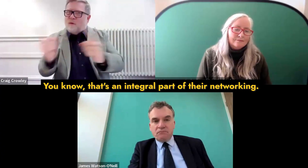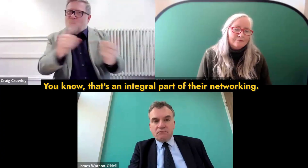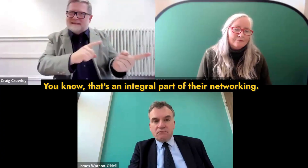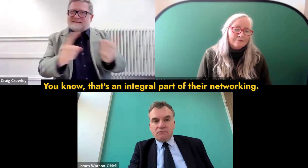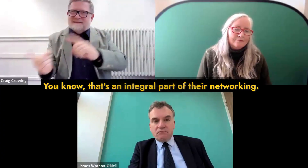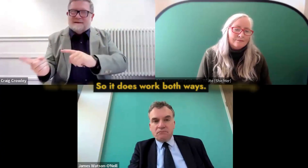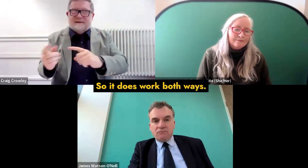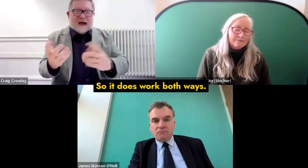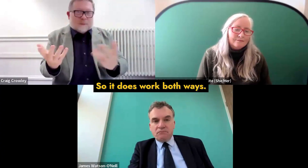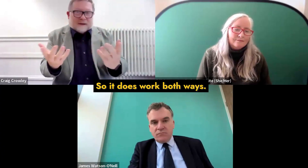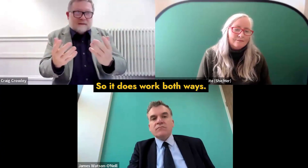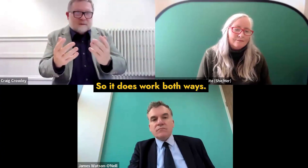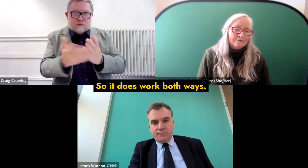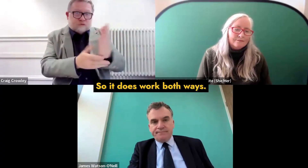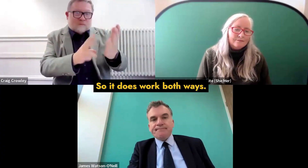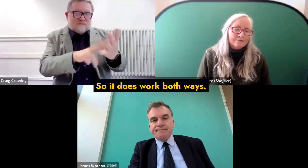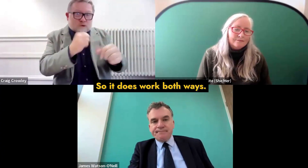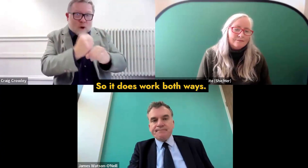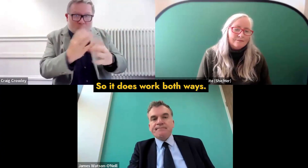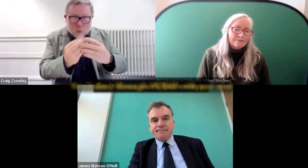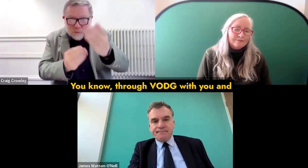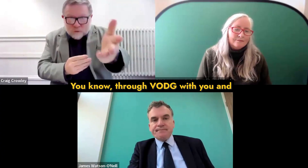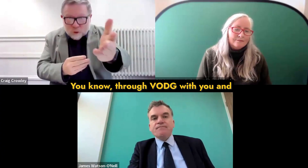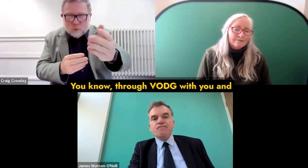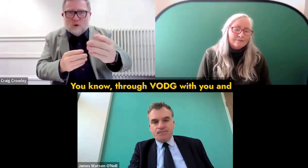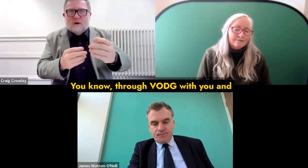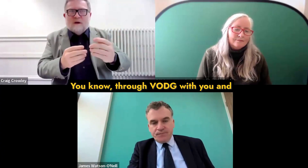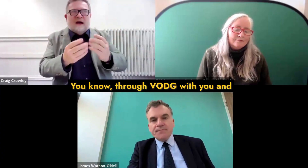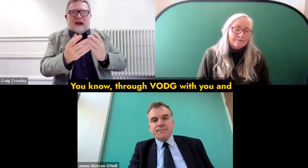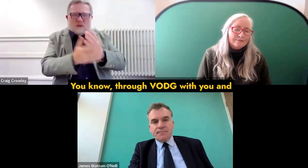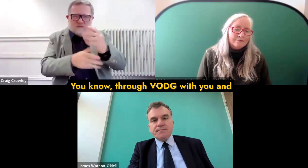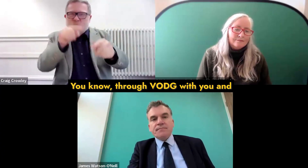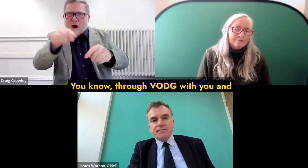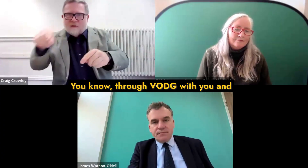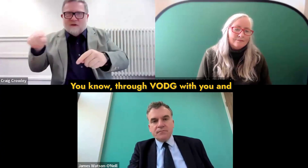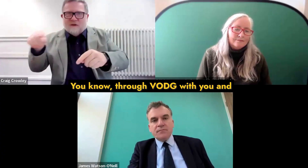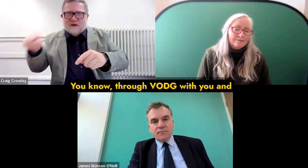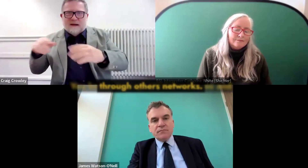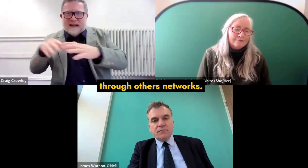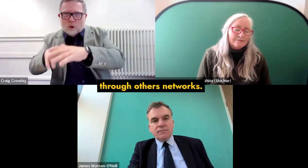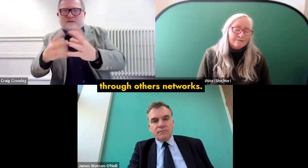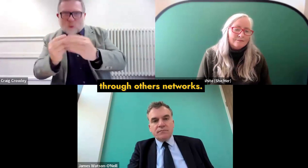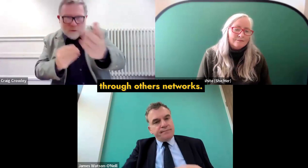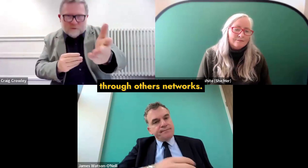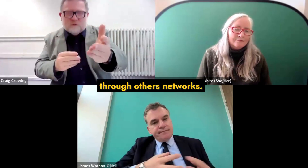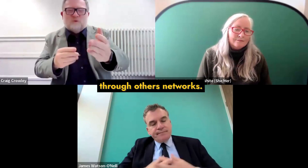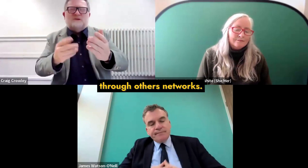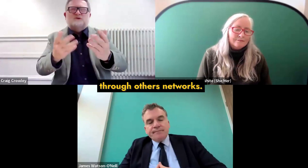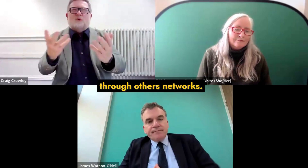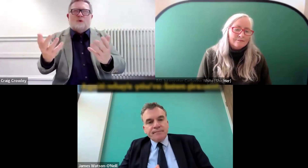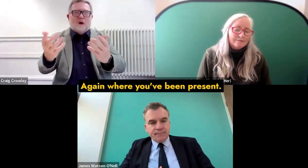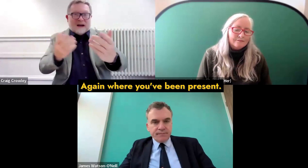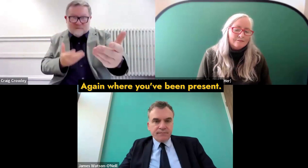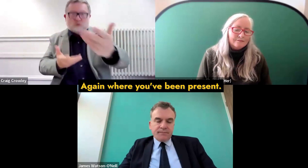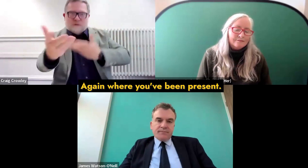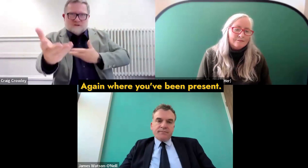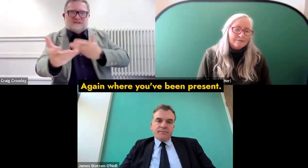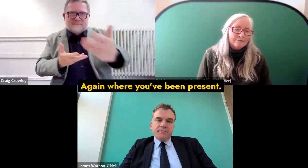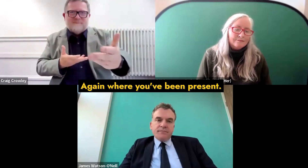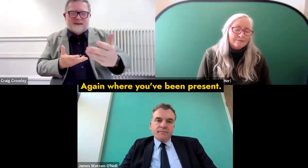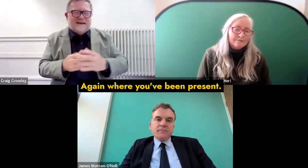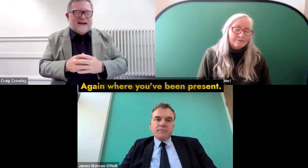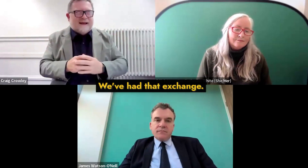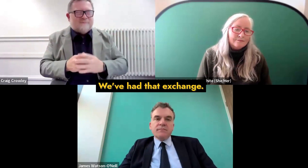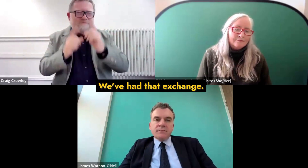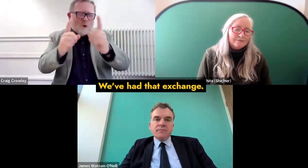their networking. So it does work both ways, through Vodog with you and through others networks, again, where